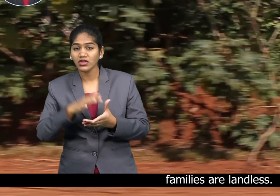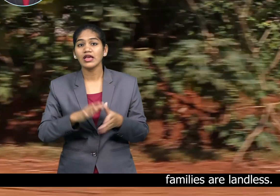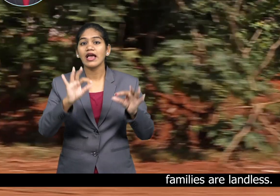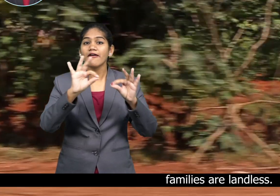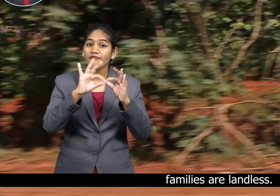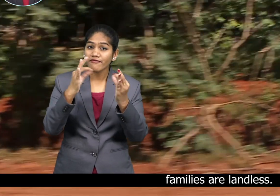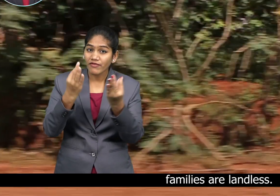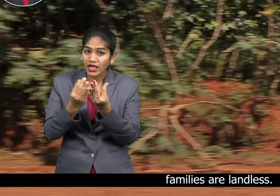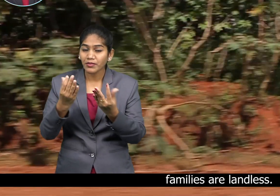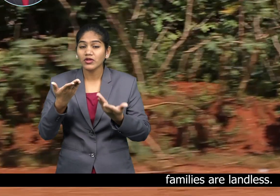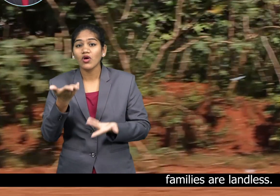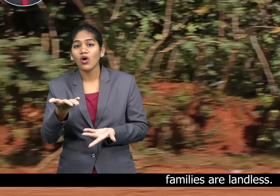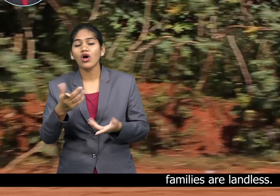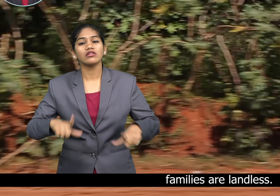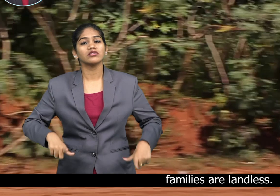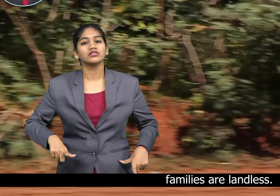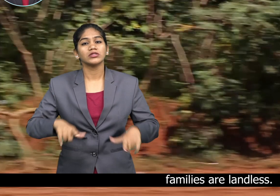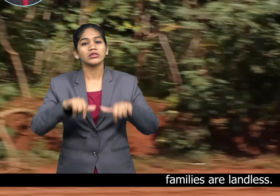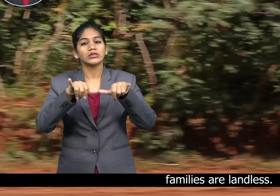families are landless.